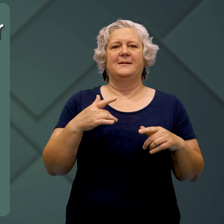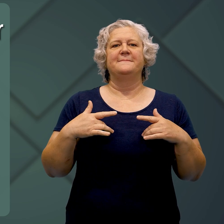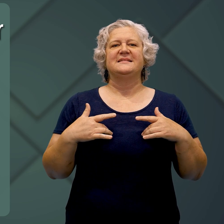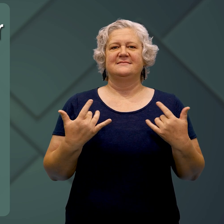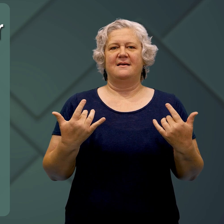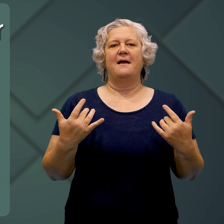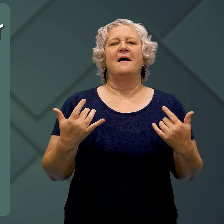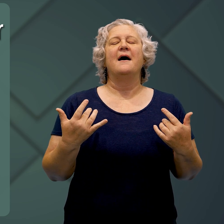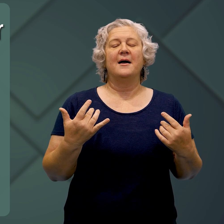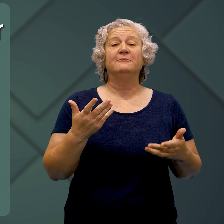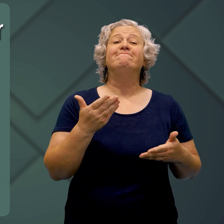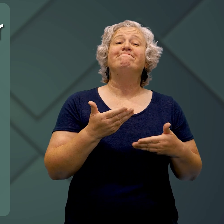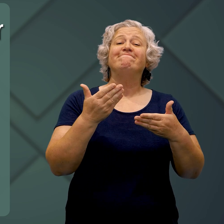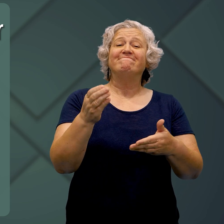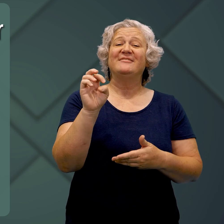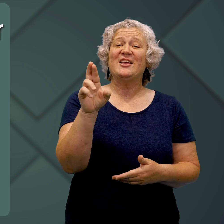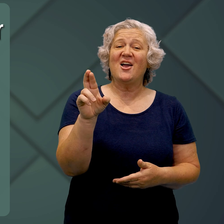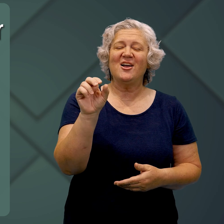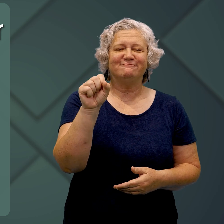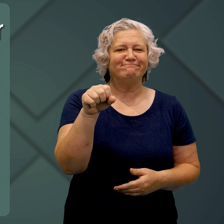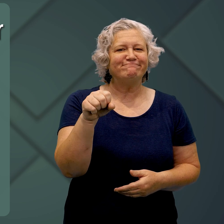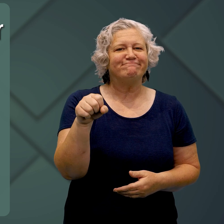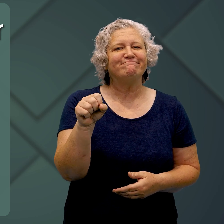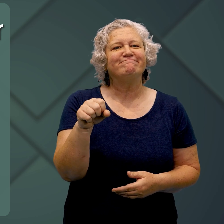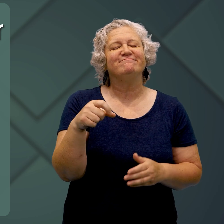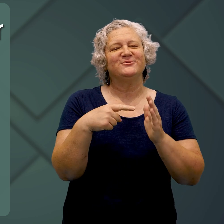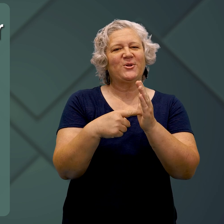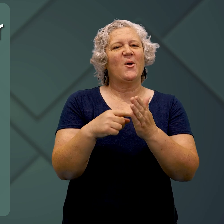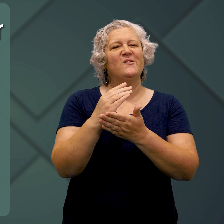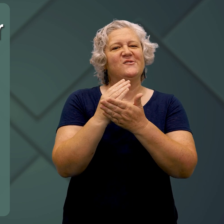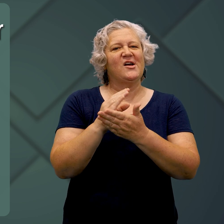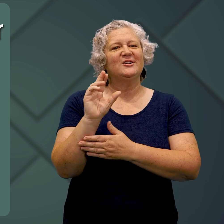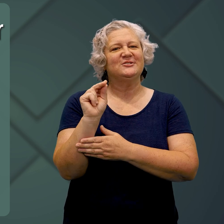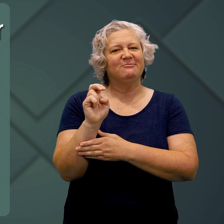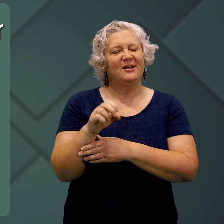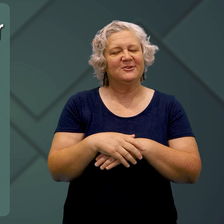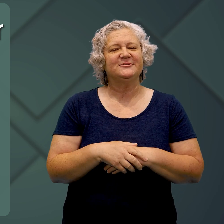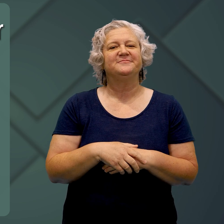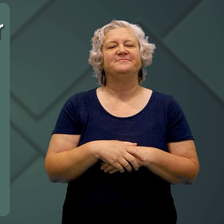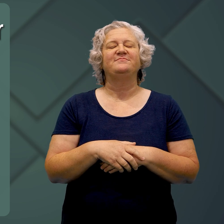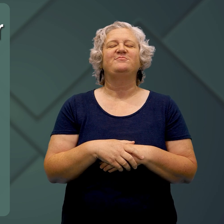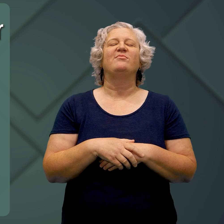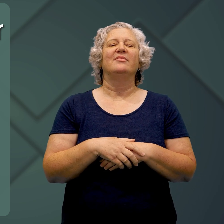was up. So we went ahead and went to the ER and showed a fracture in his bone.